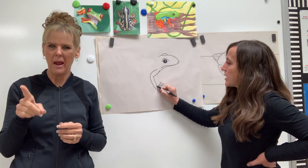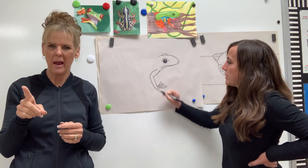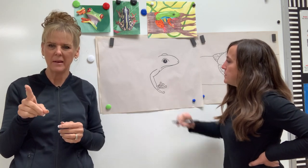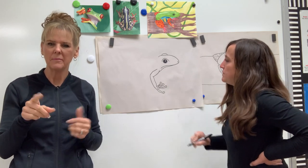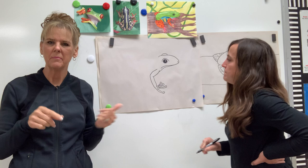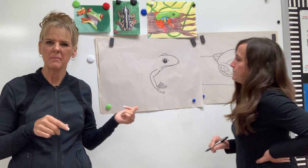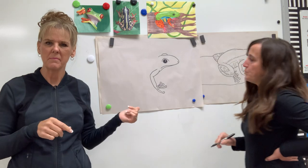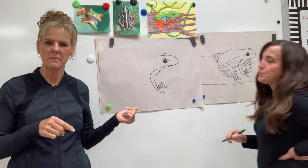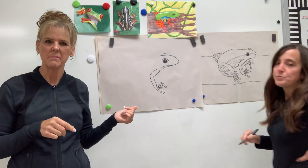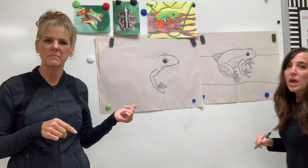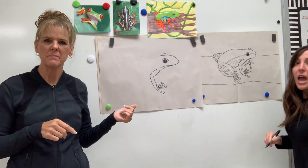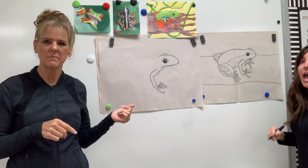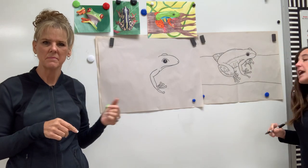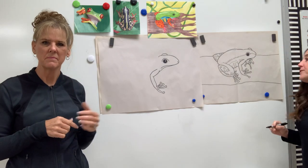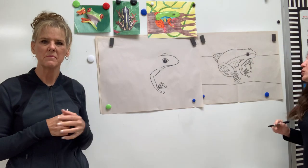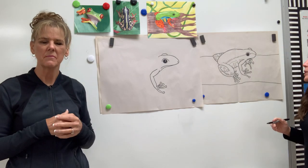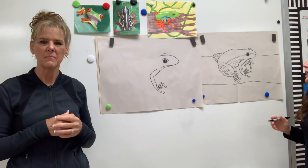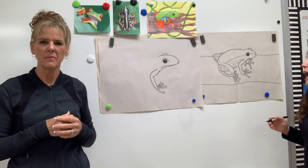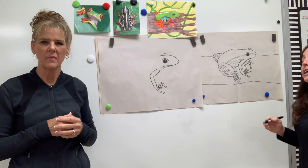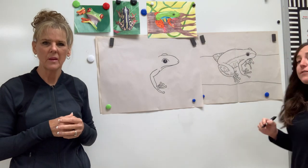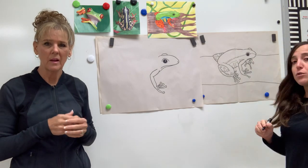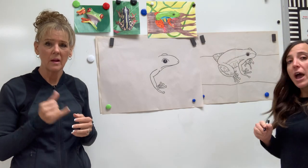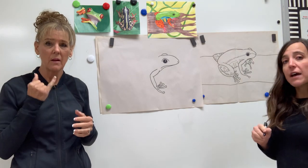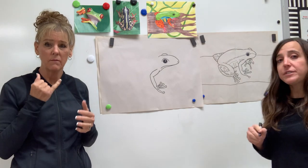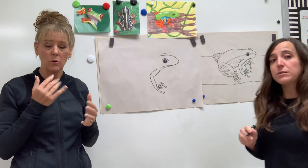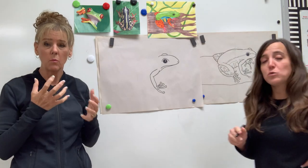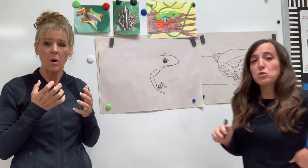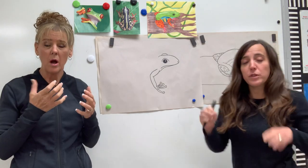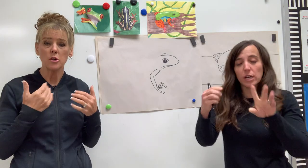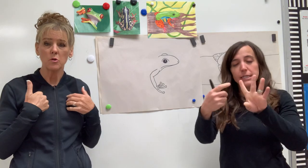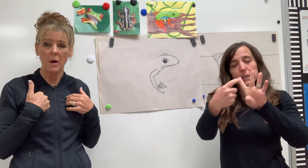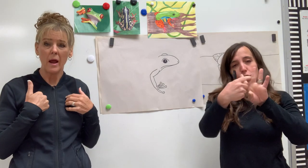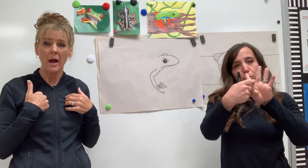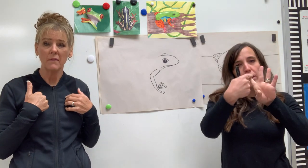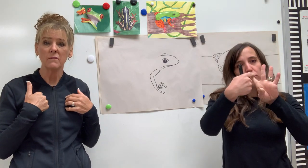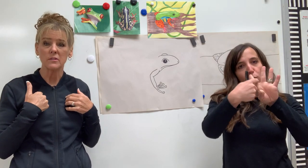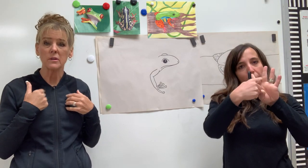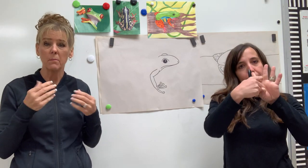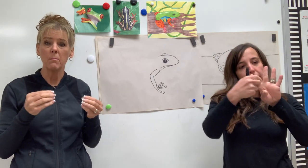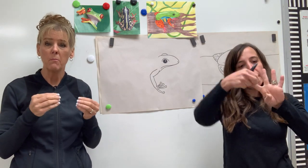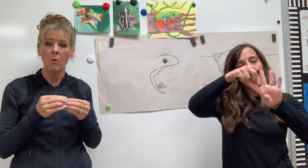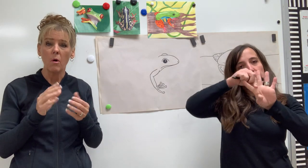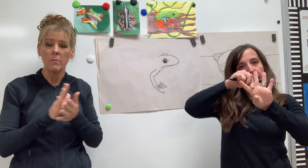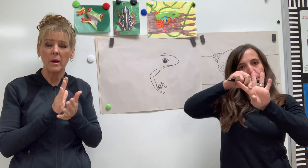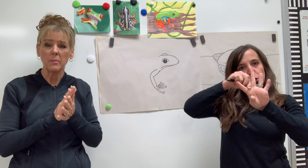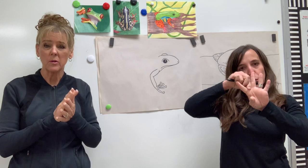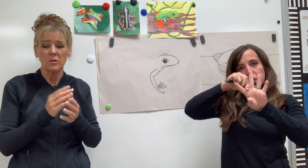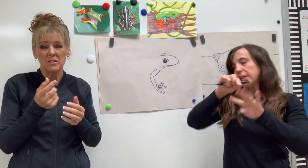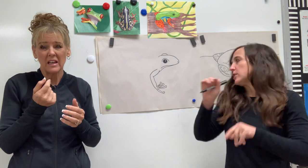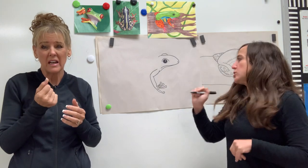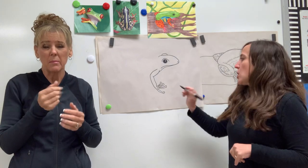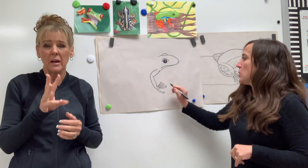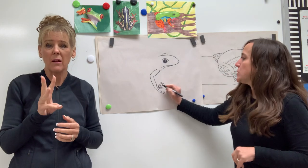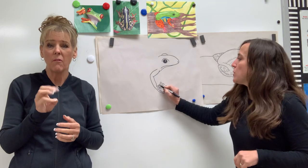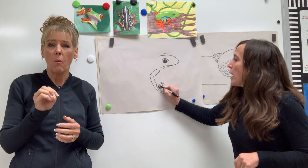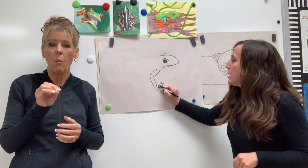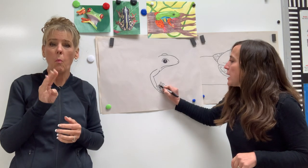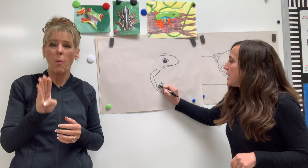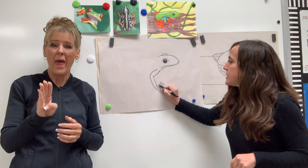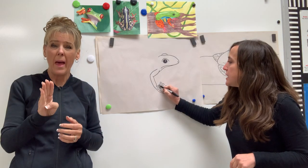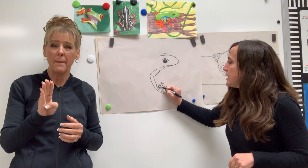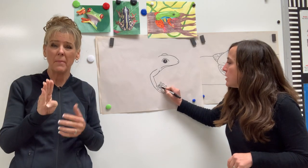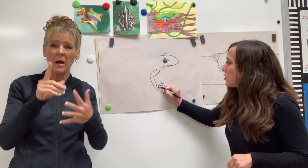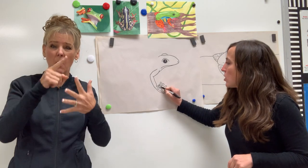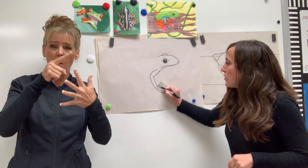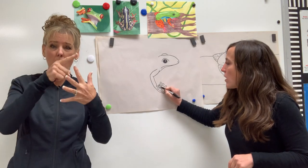it on back. If you would like, if you have some room, there is a little bit of webbing in between their toes, so I